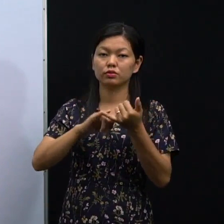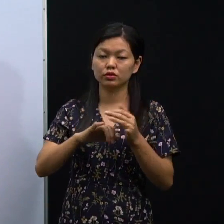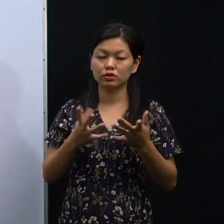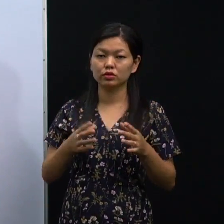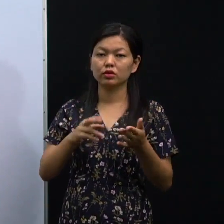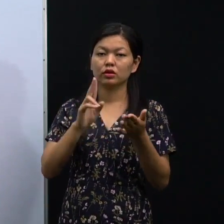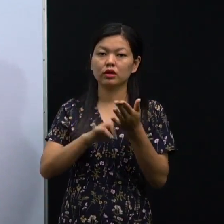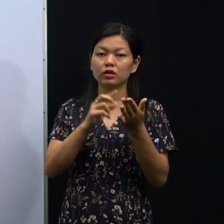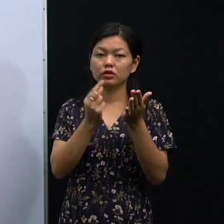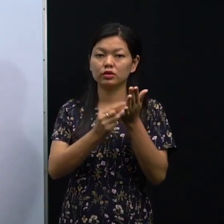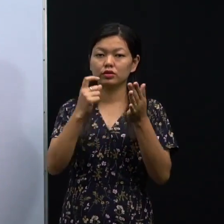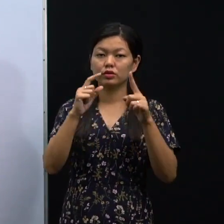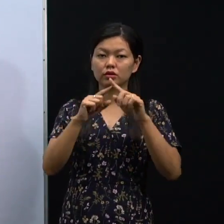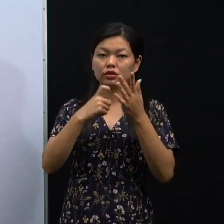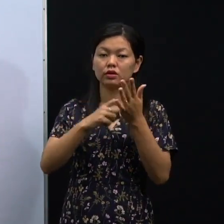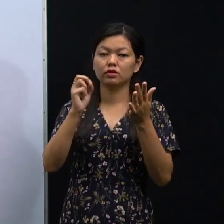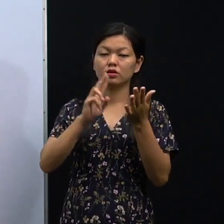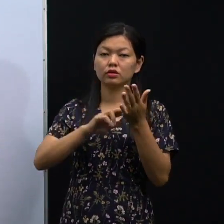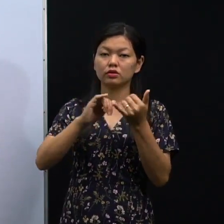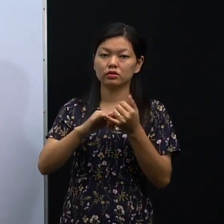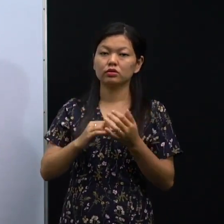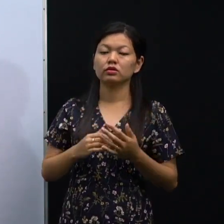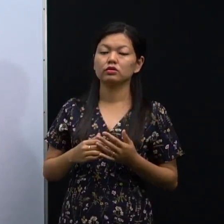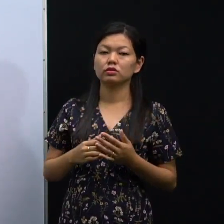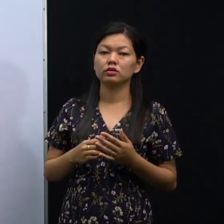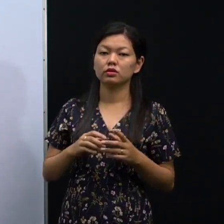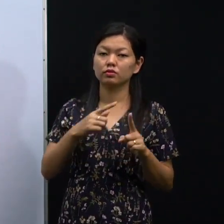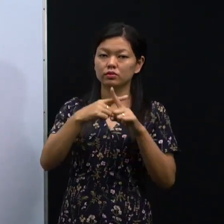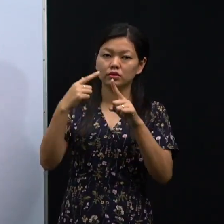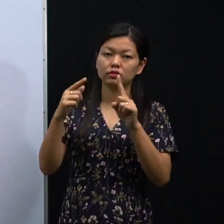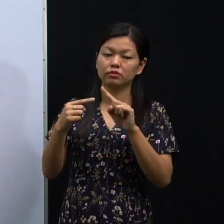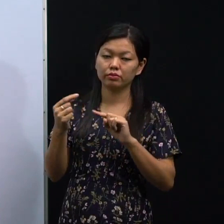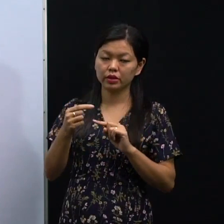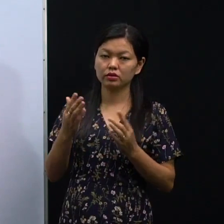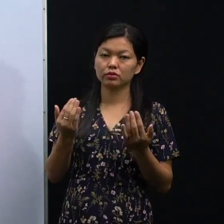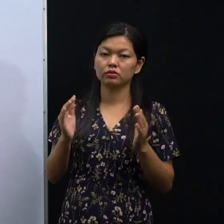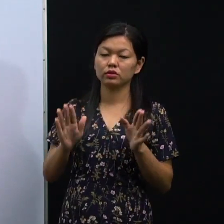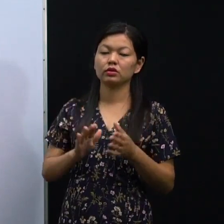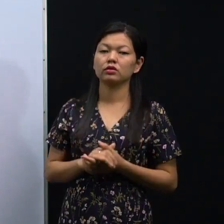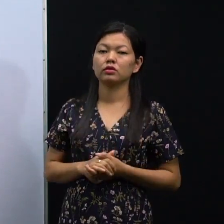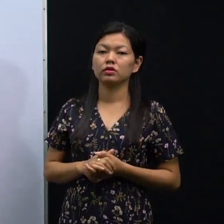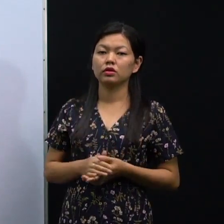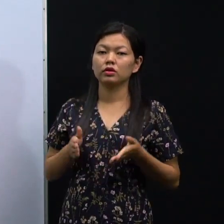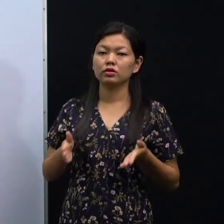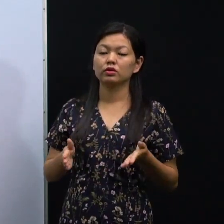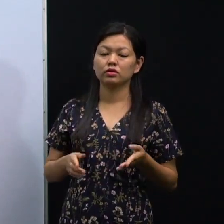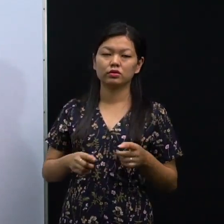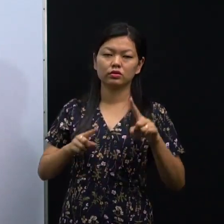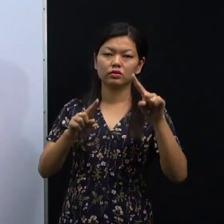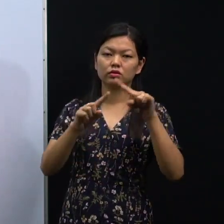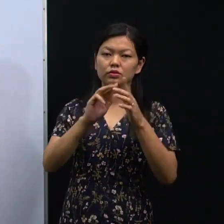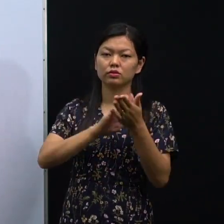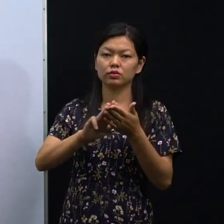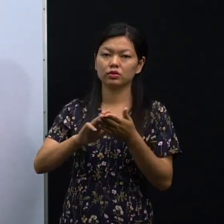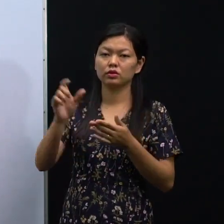we will discuss about that in our next class, students. Clear? So whatever we have discussed today, that is the Thomson model of an atom,